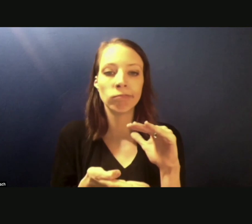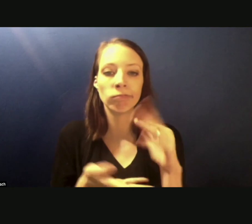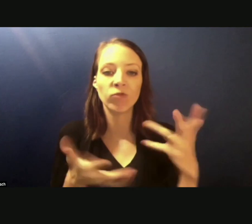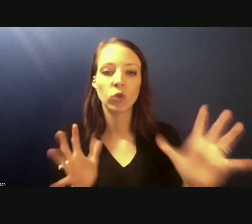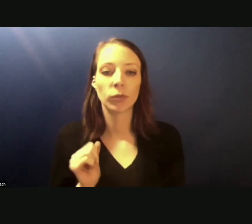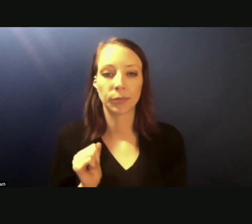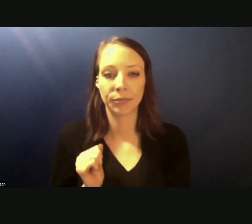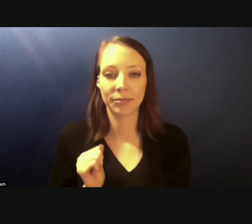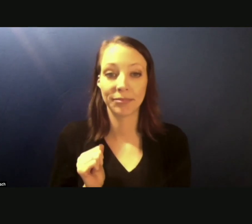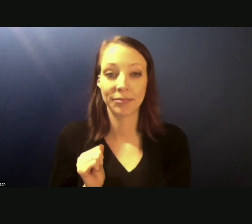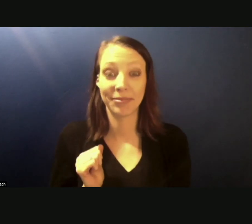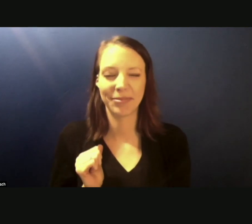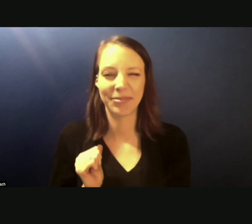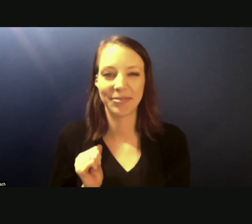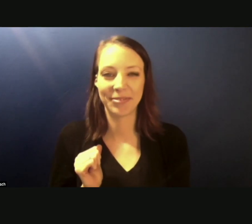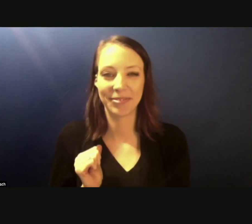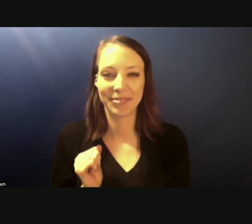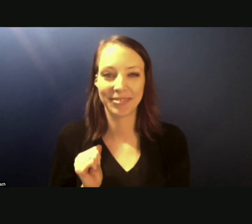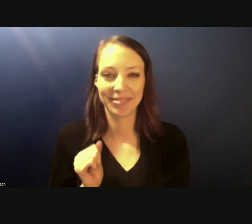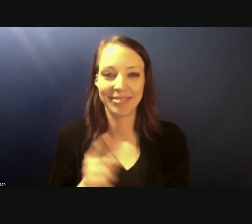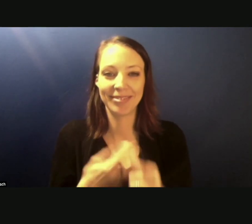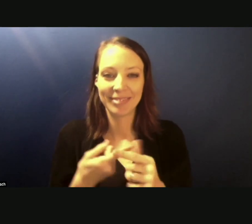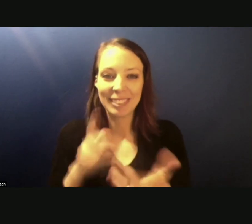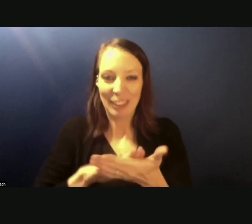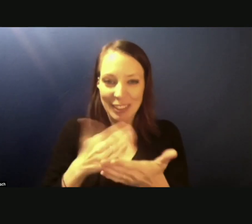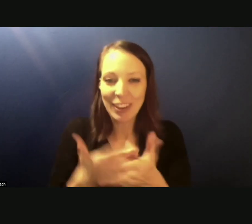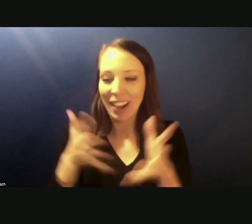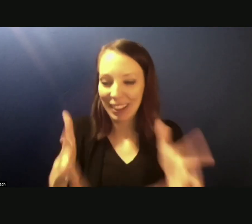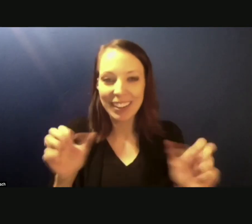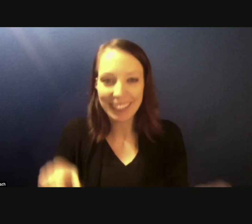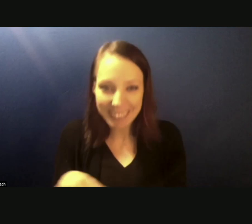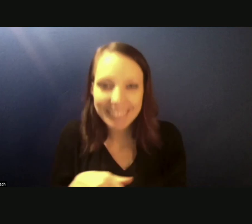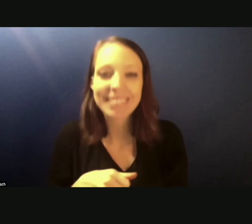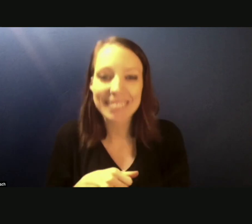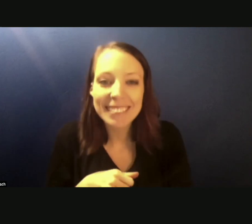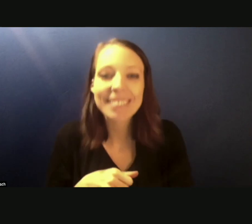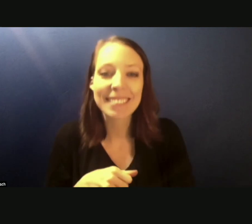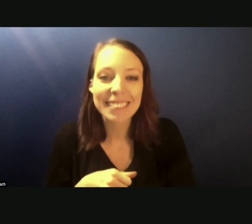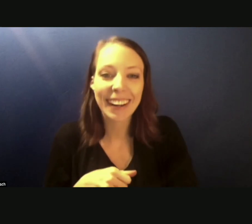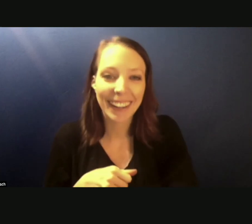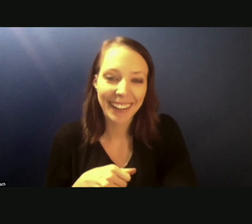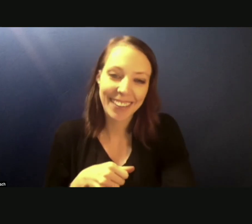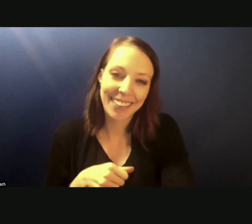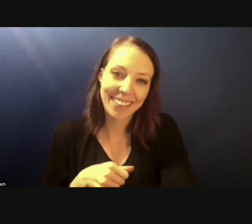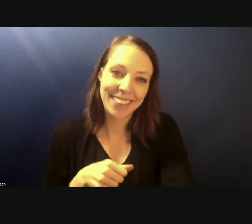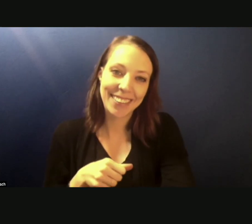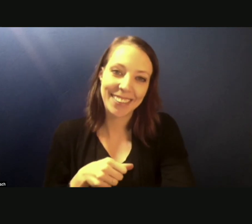leave it, okay? Let it cook, leave it, just check, you know, just kind of check, you know,